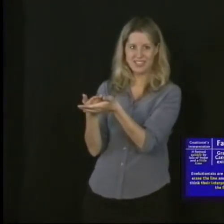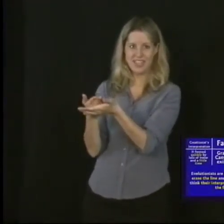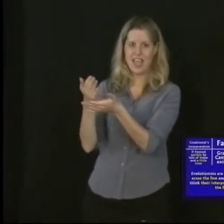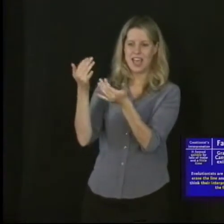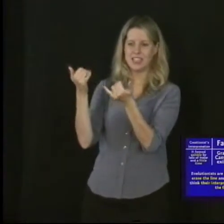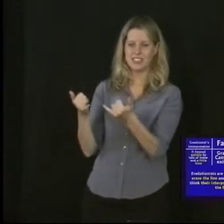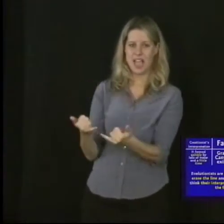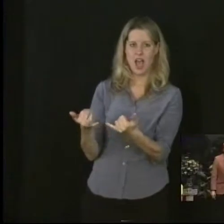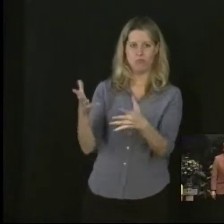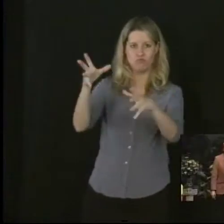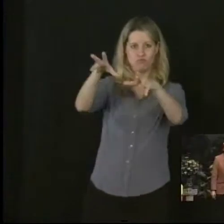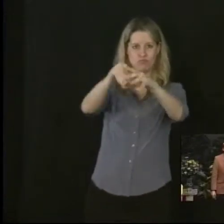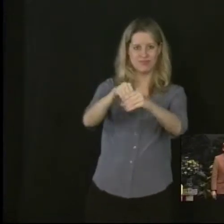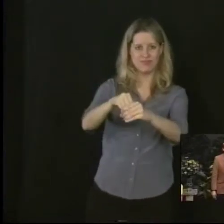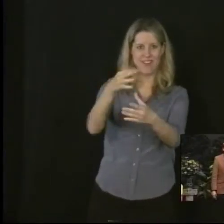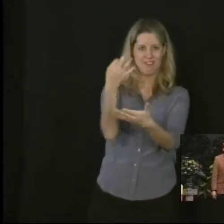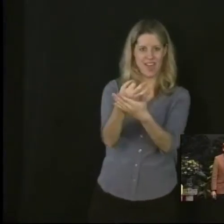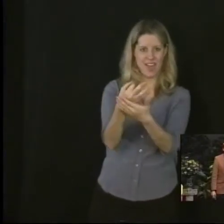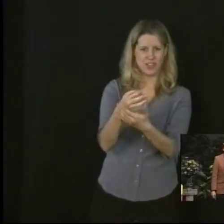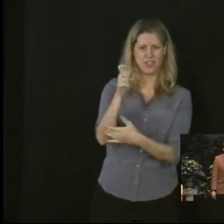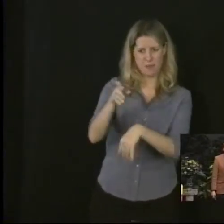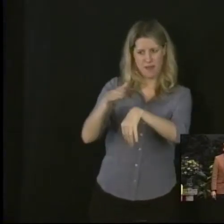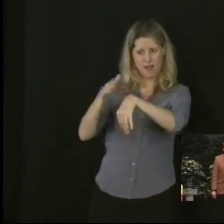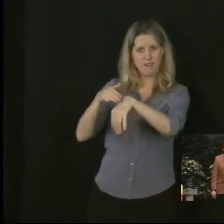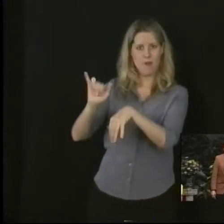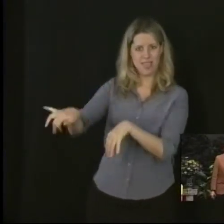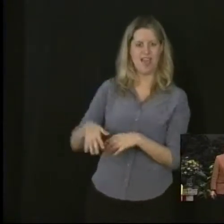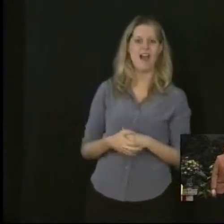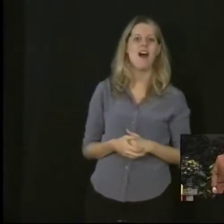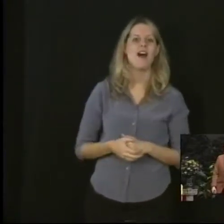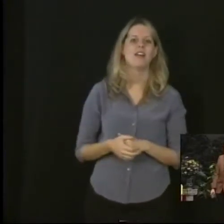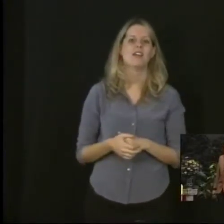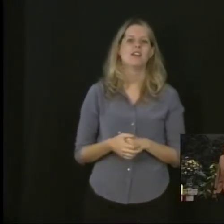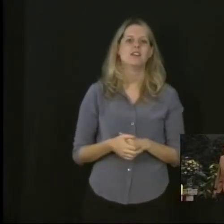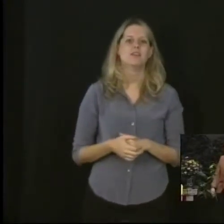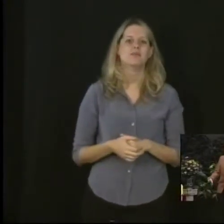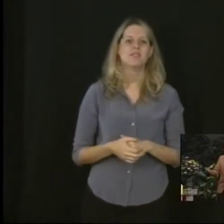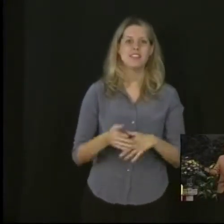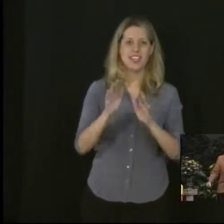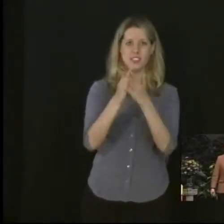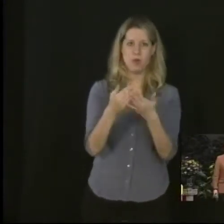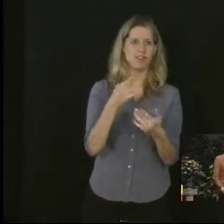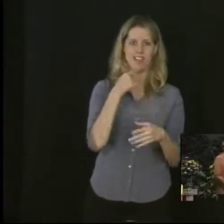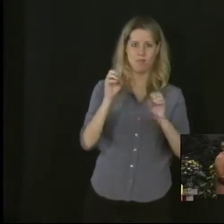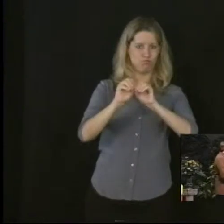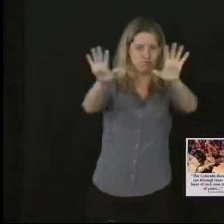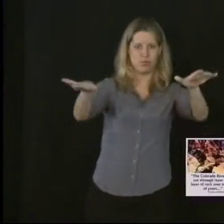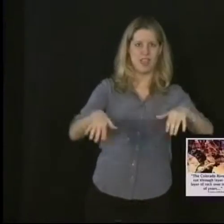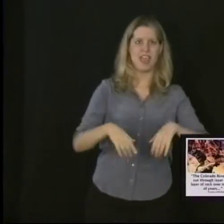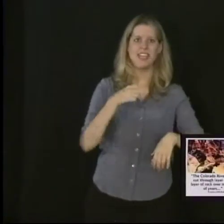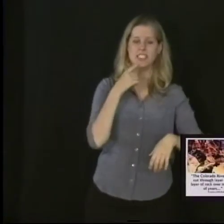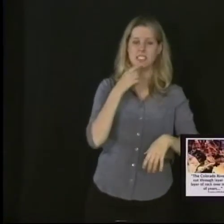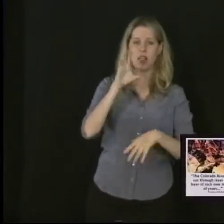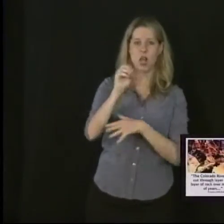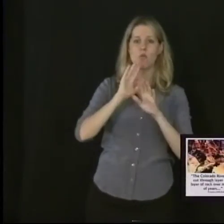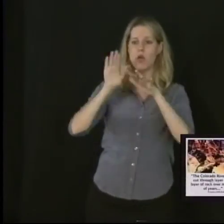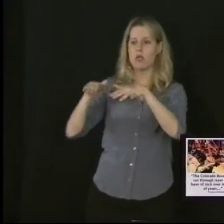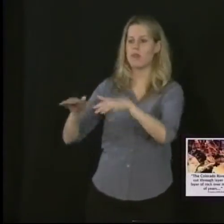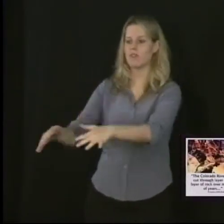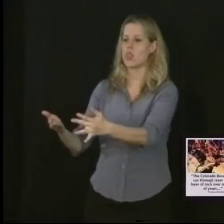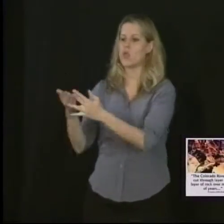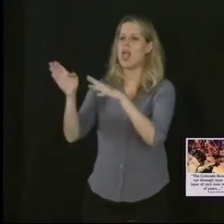of the fact. You got to really watch them on this. They're pretty slick. This textbook author does it just blatantly. He says, the Colorado River has